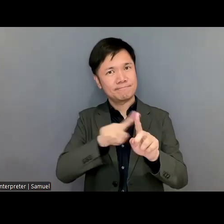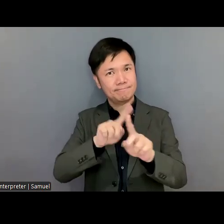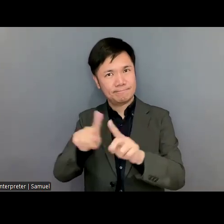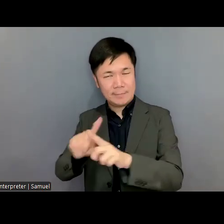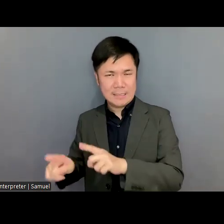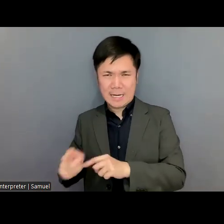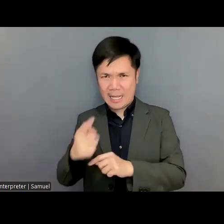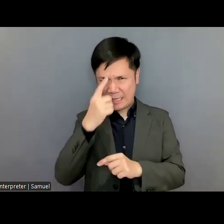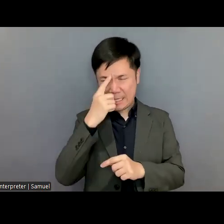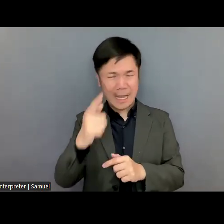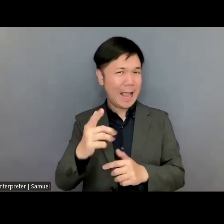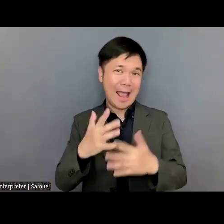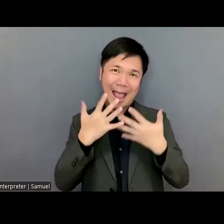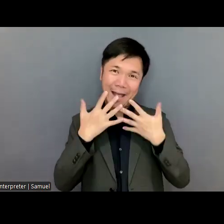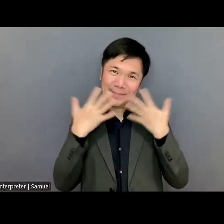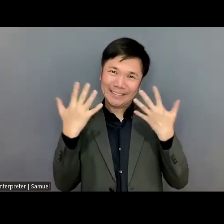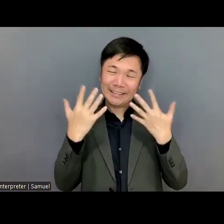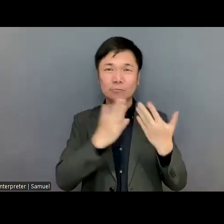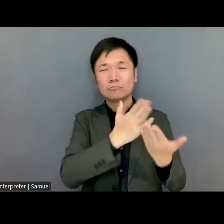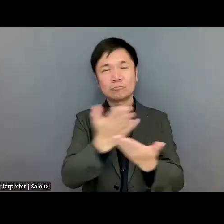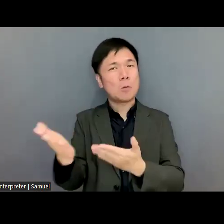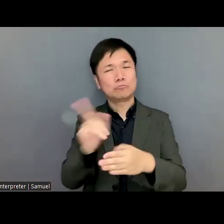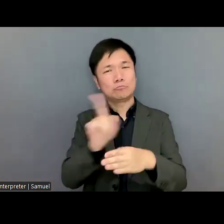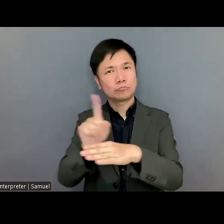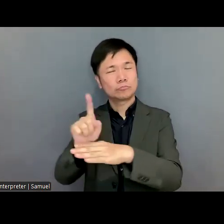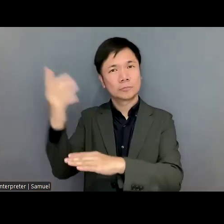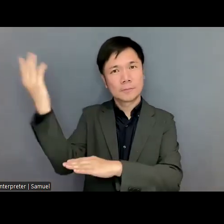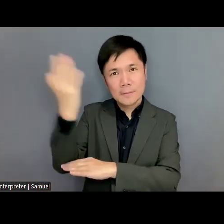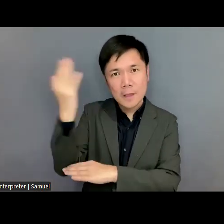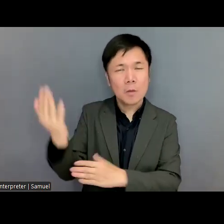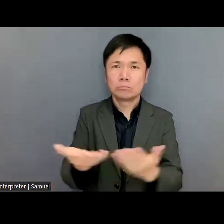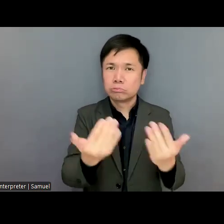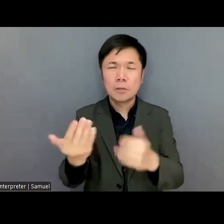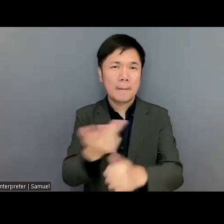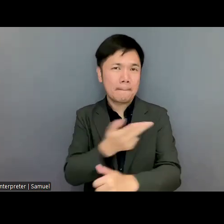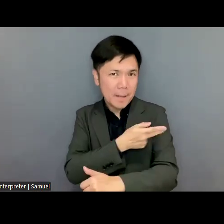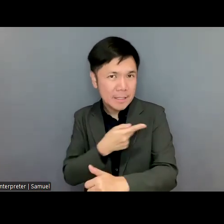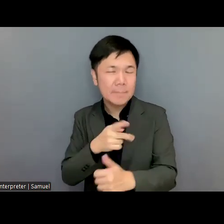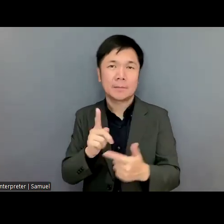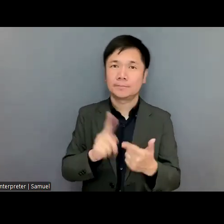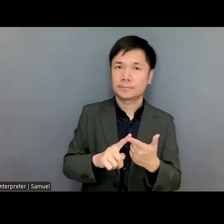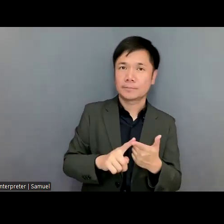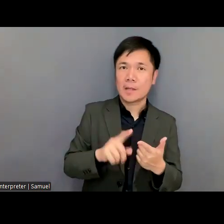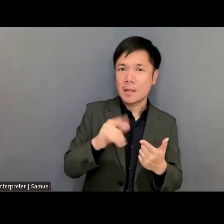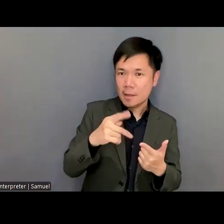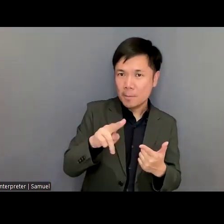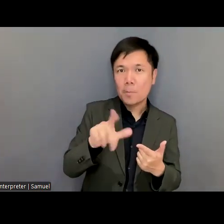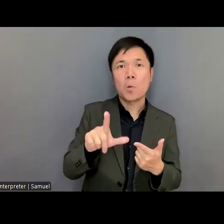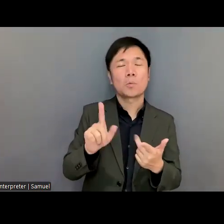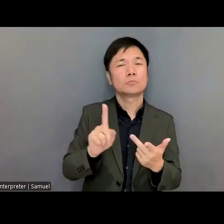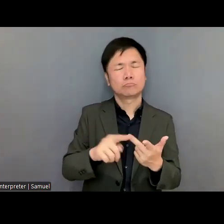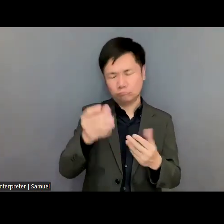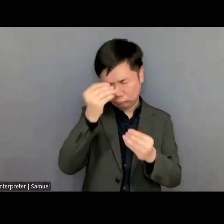be really happy to have all of you as speakers, to have Ipul, Pratima, to have Olga, and to have